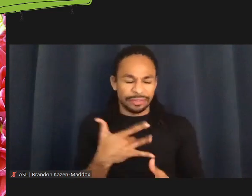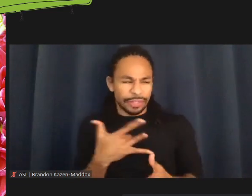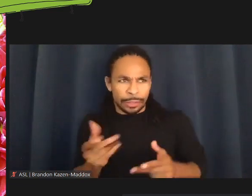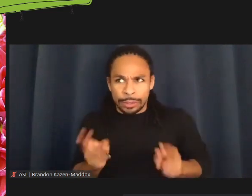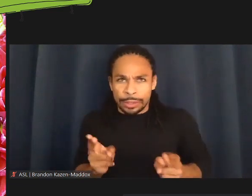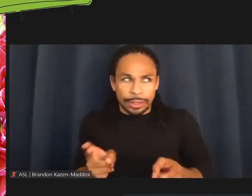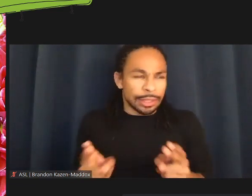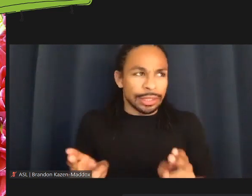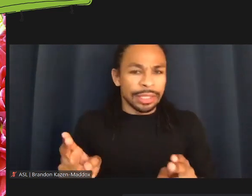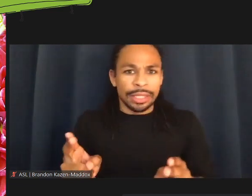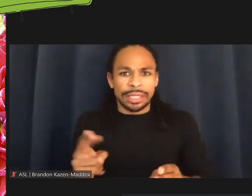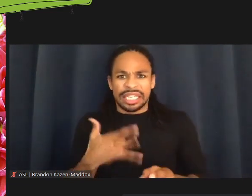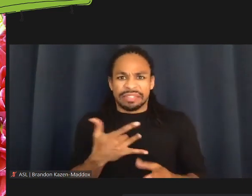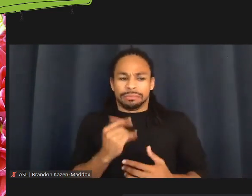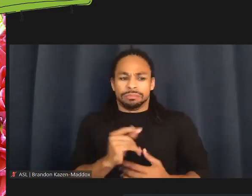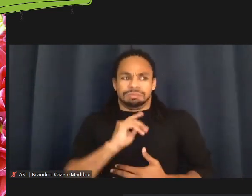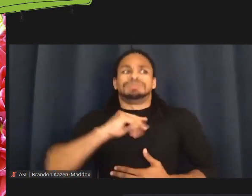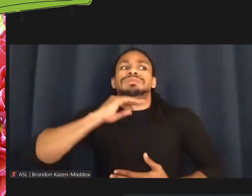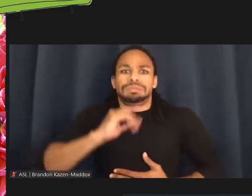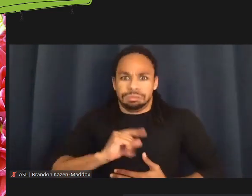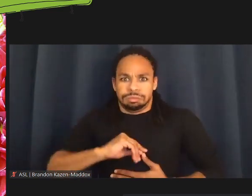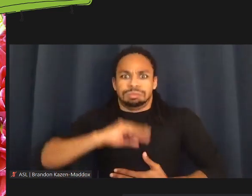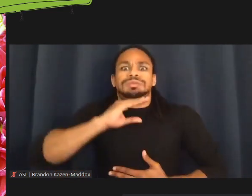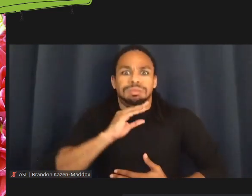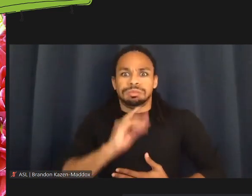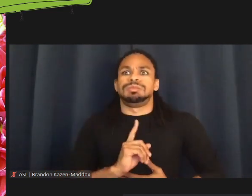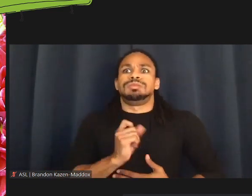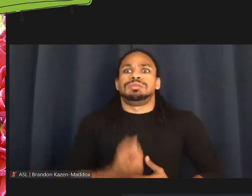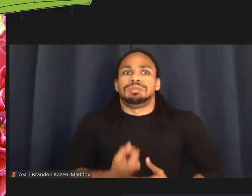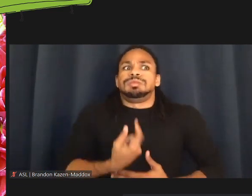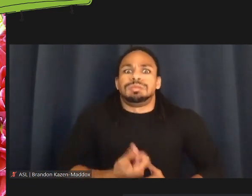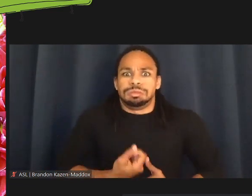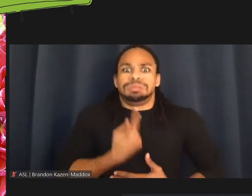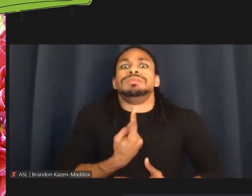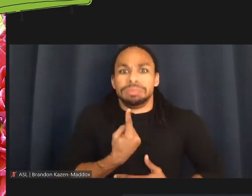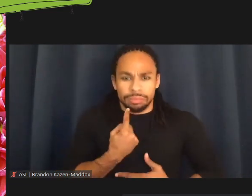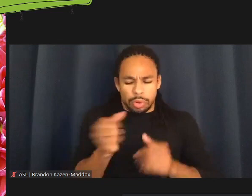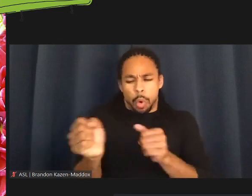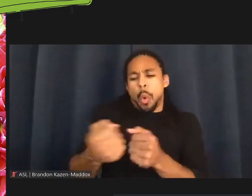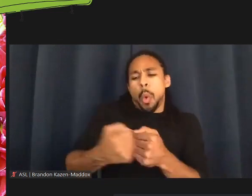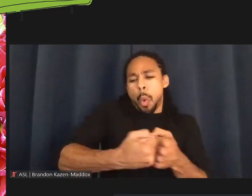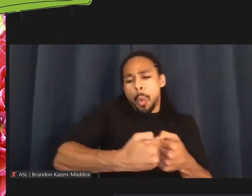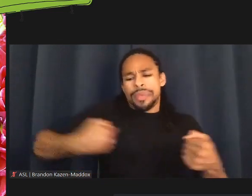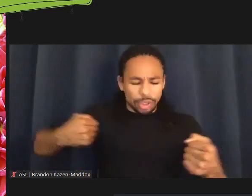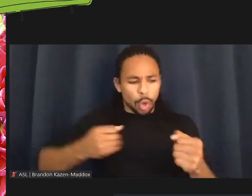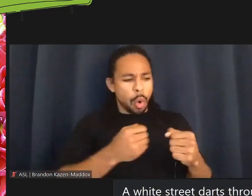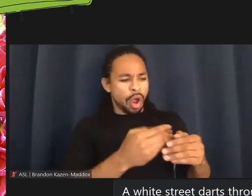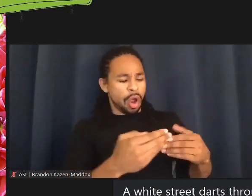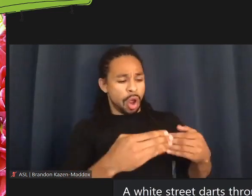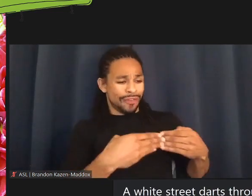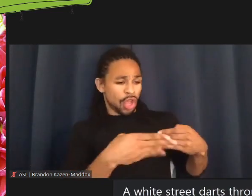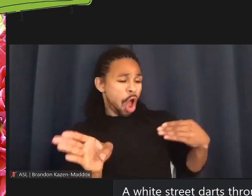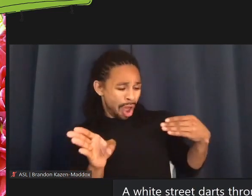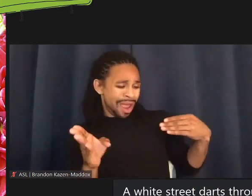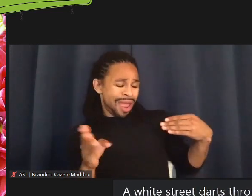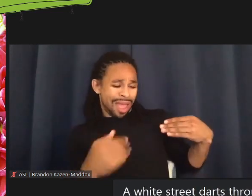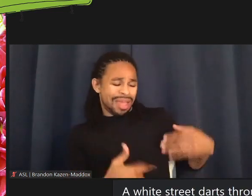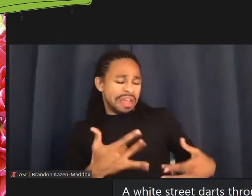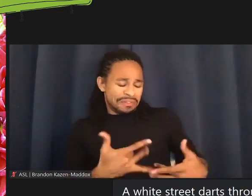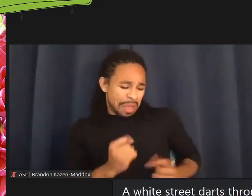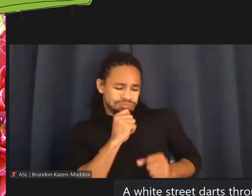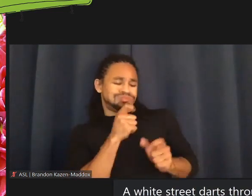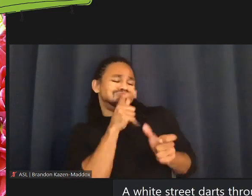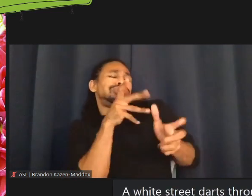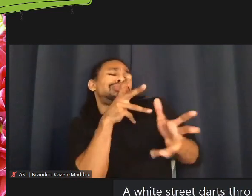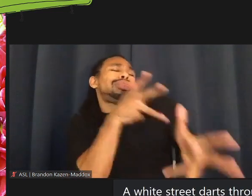into his throat. He opens the car door a little, its leatherette split from heat. It's as though his insides are tearing as puke punches